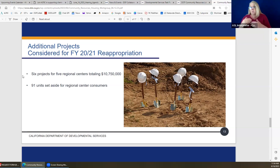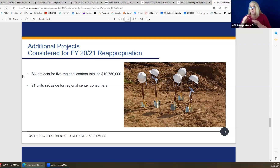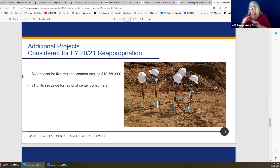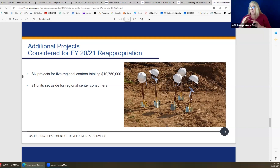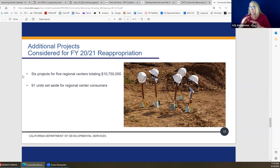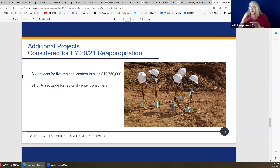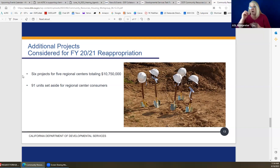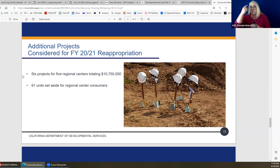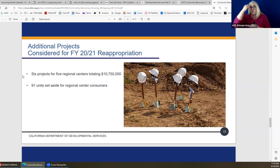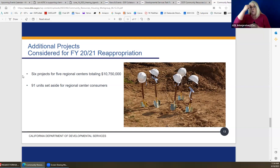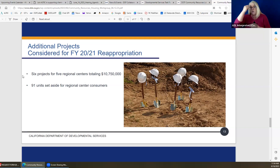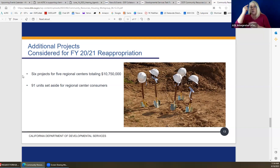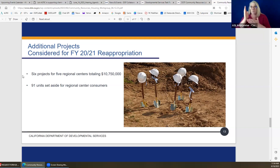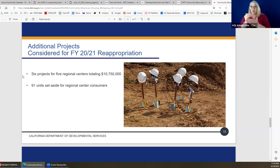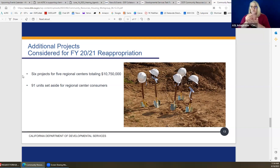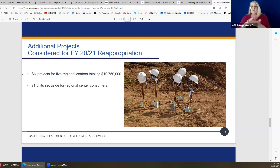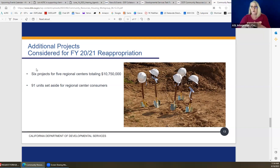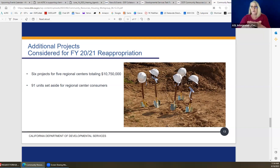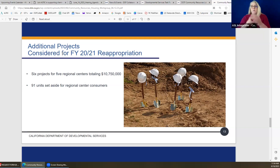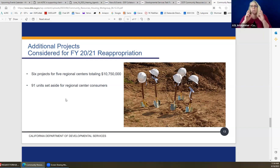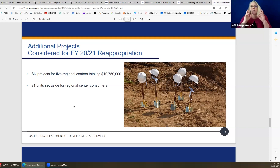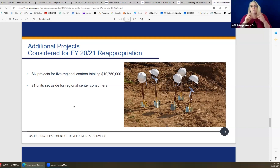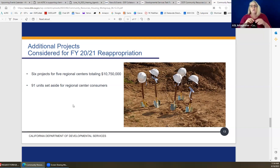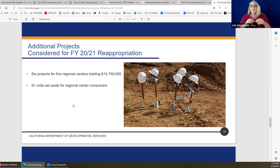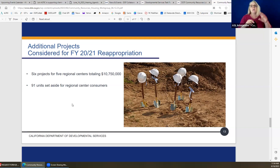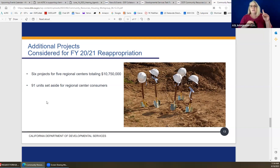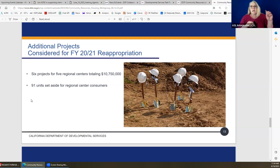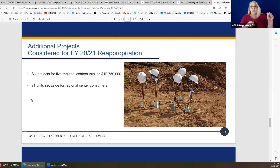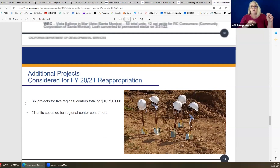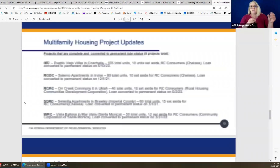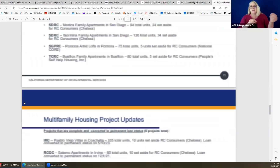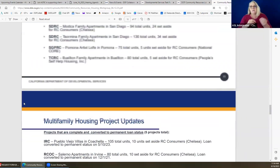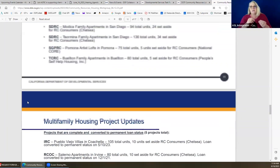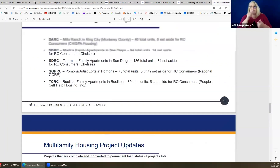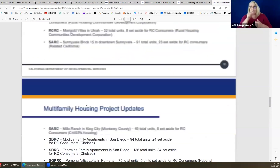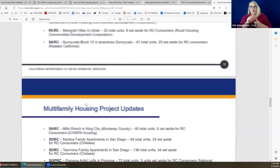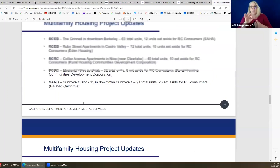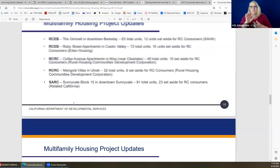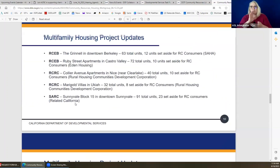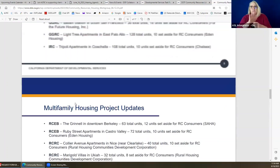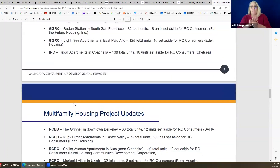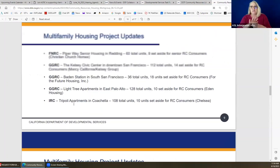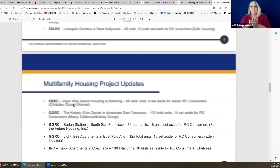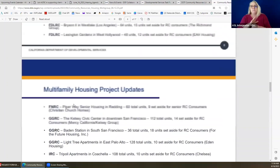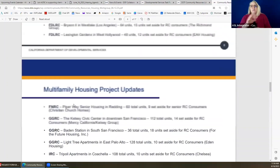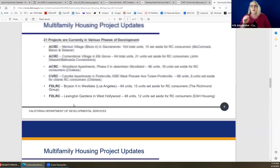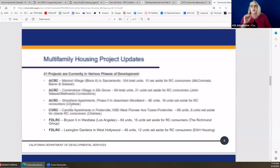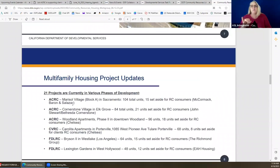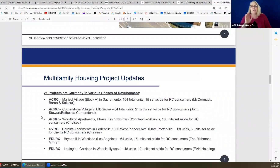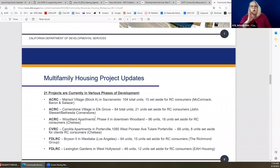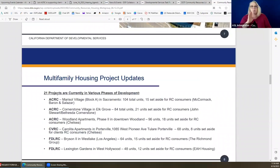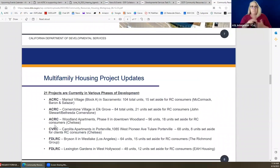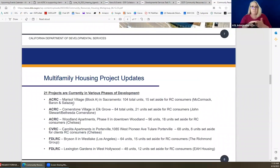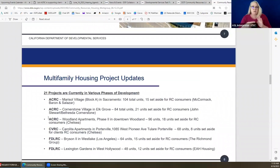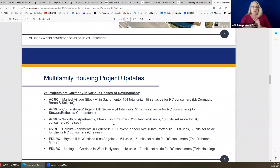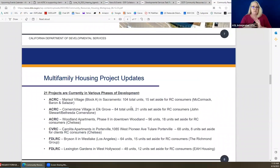We're hoping that we can get a letter of commitment from the Department of Developmental Services for that project. And then that will put us